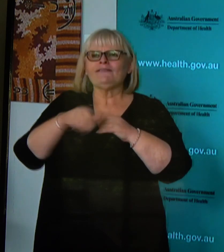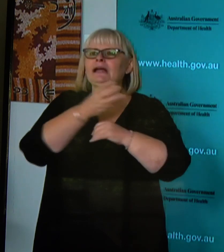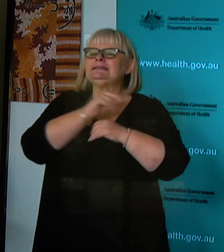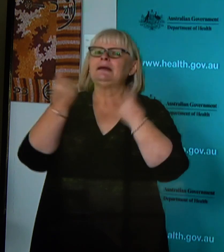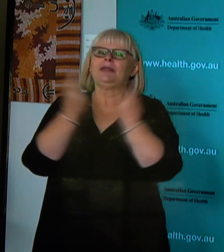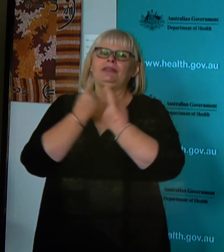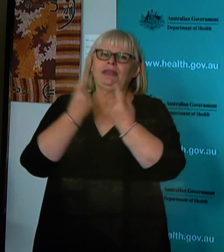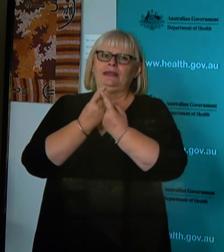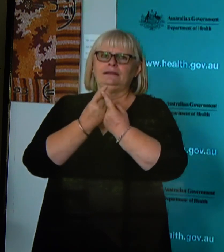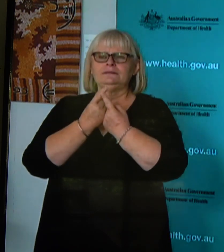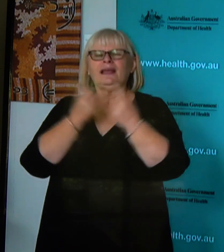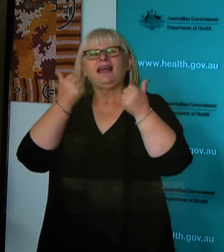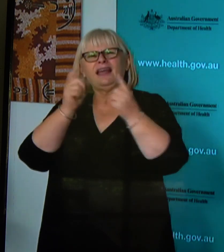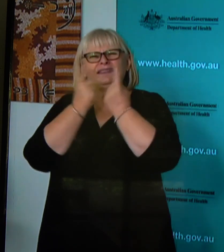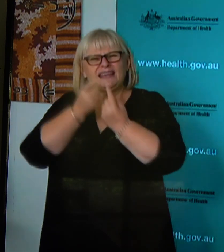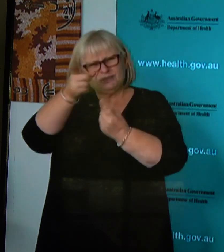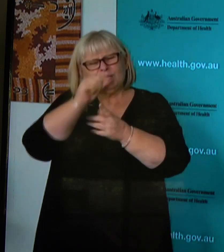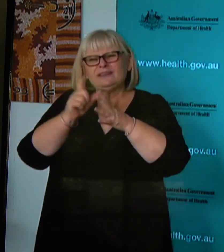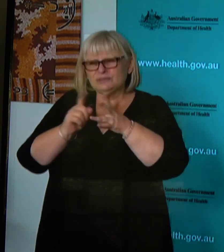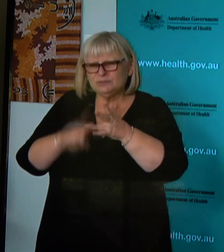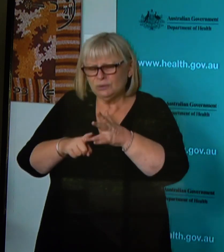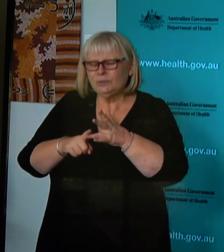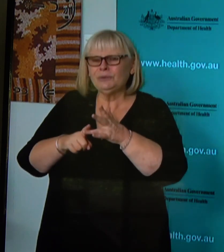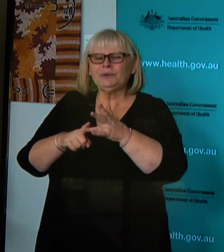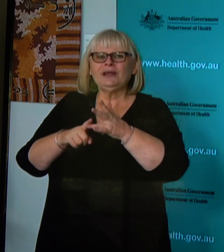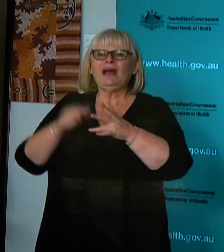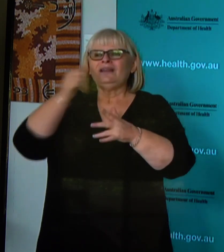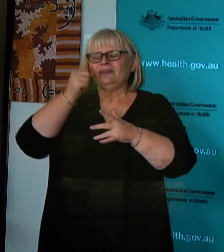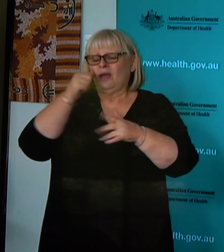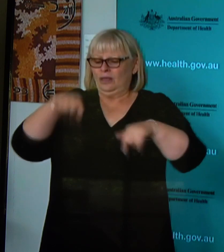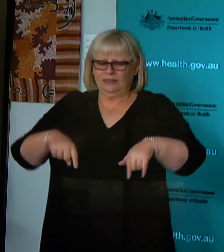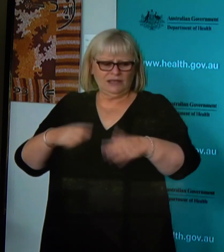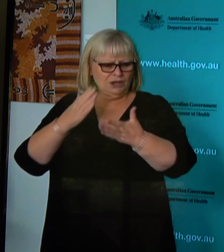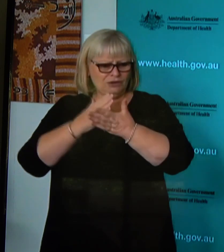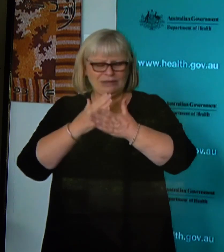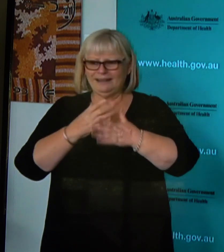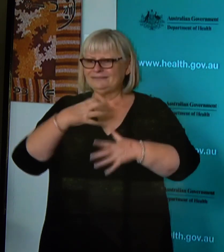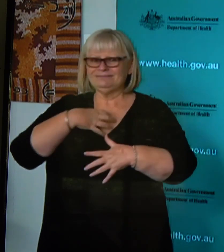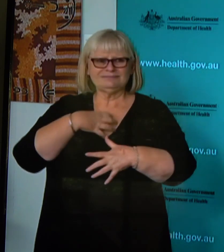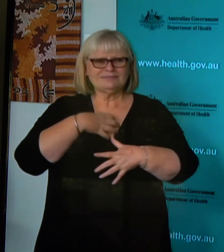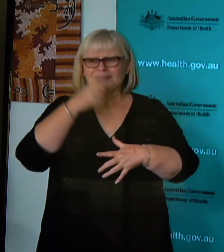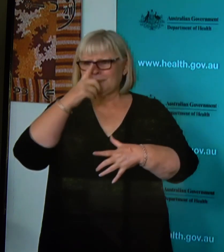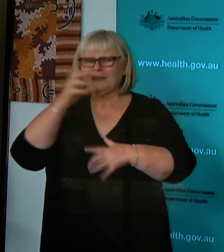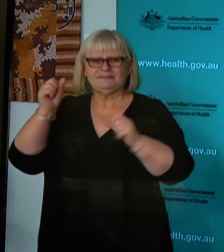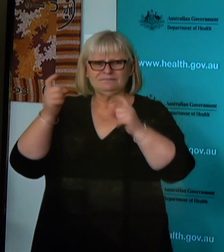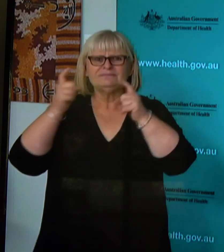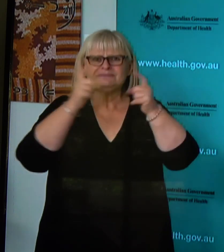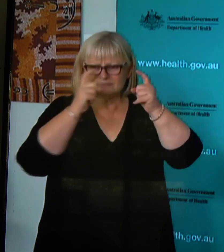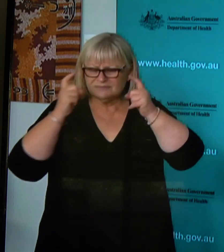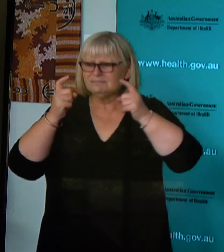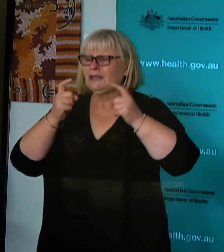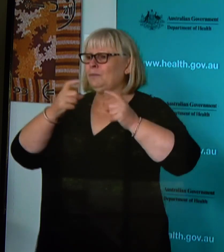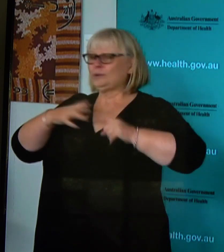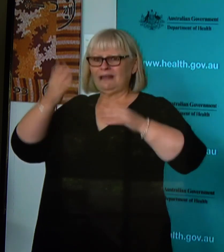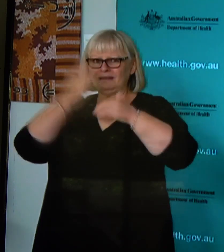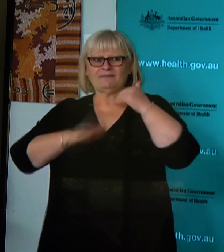some practical things that people can be doing. I realise that this is a very fearful moment for Australians. It's something we